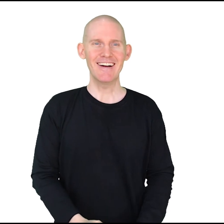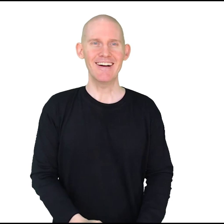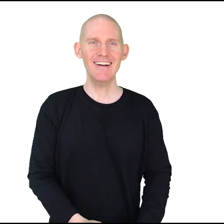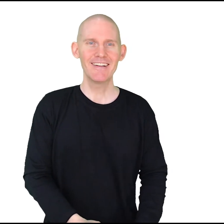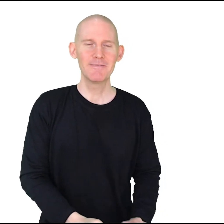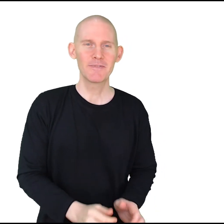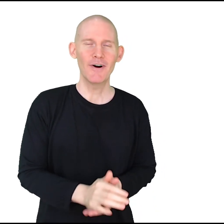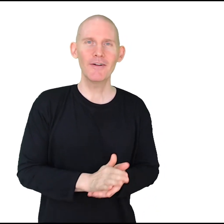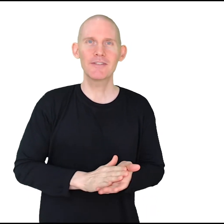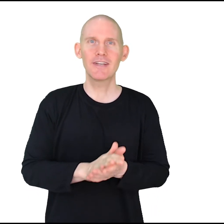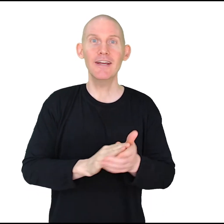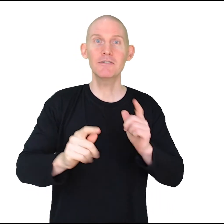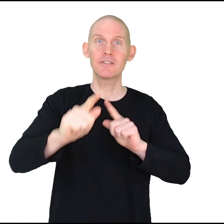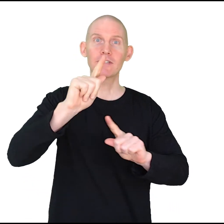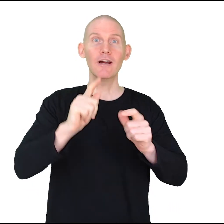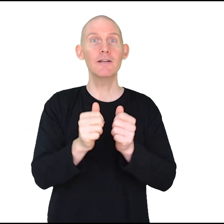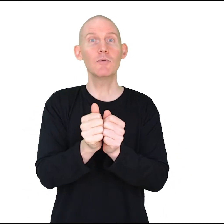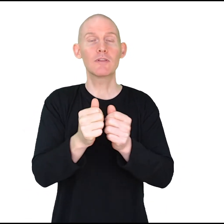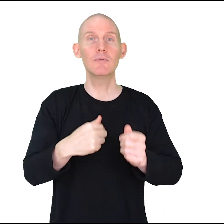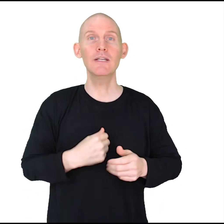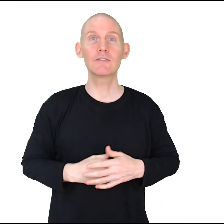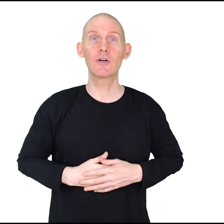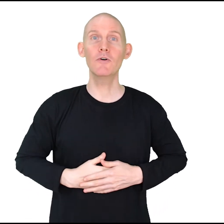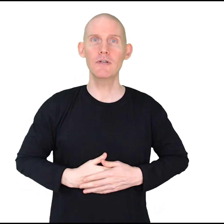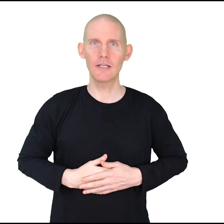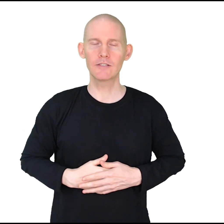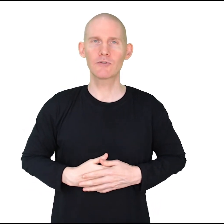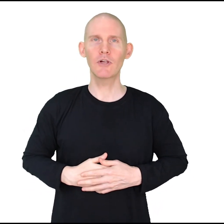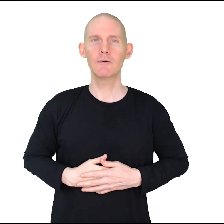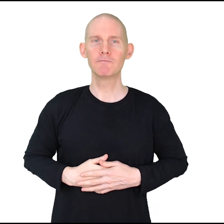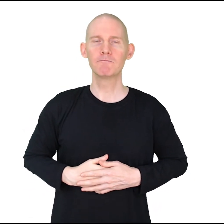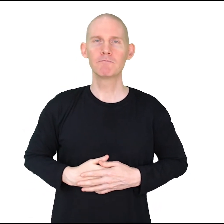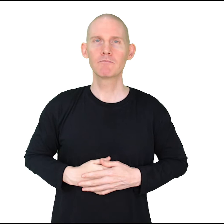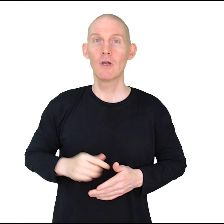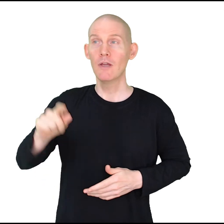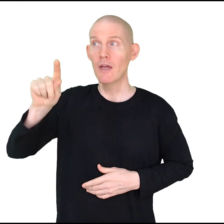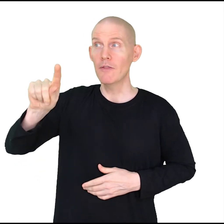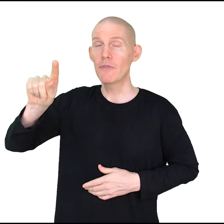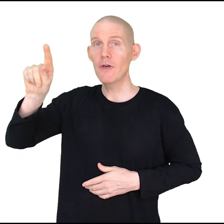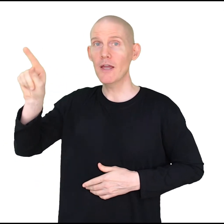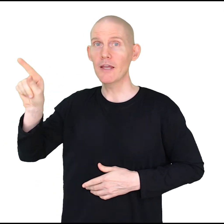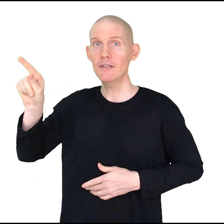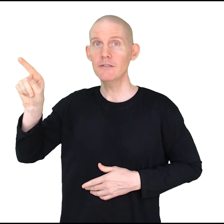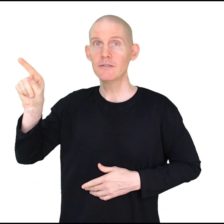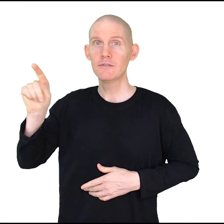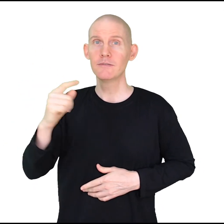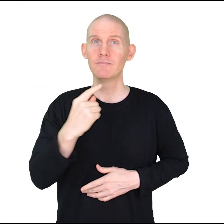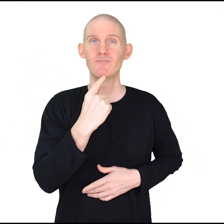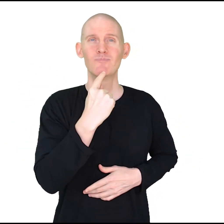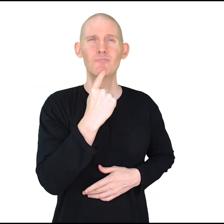Aha. All the signs, sign with me. Let's go nice and slow. They